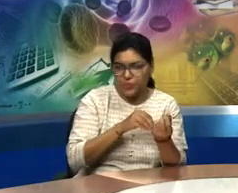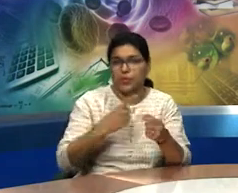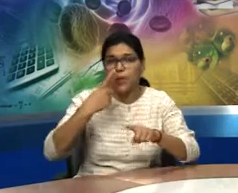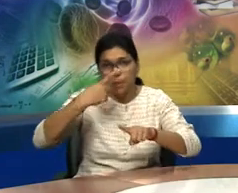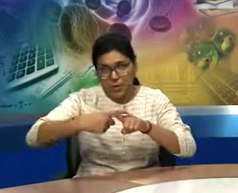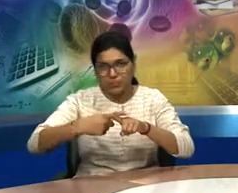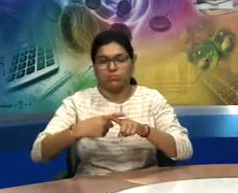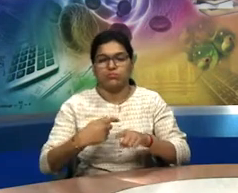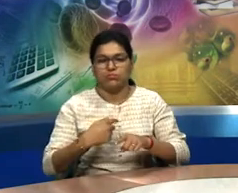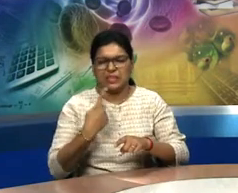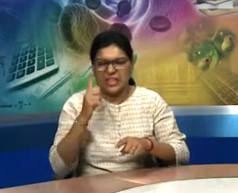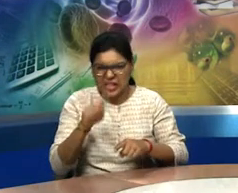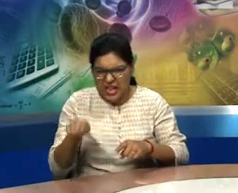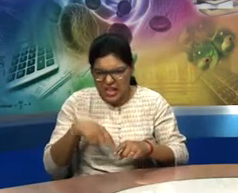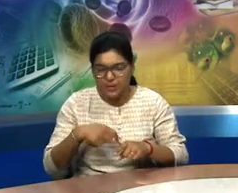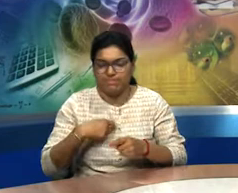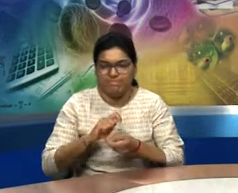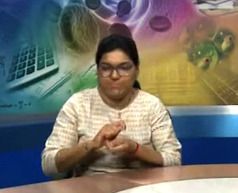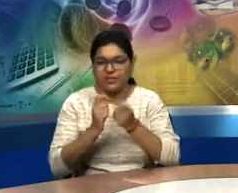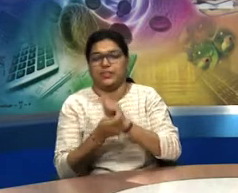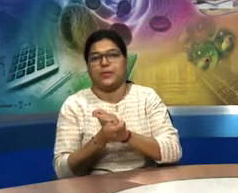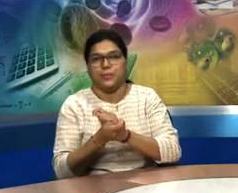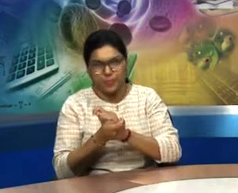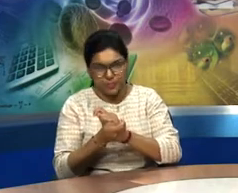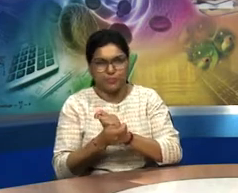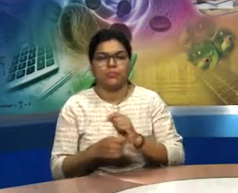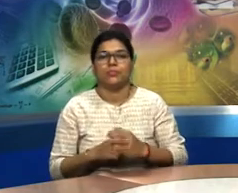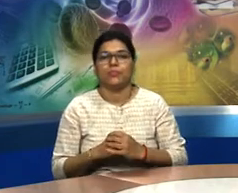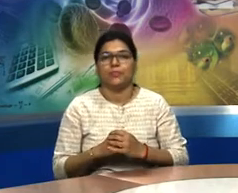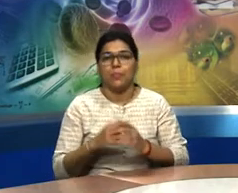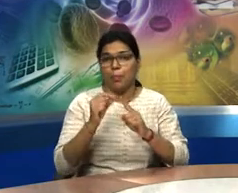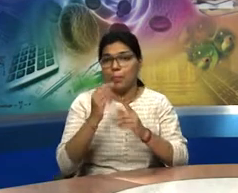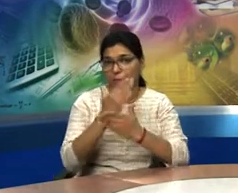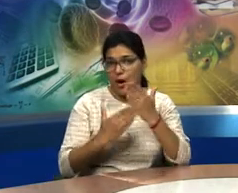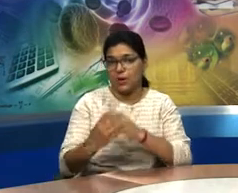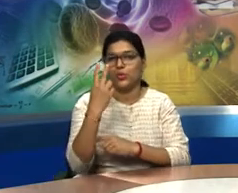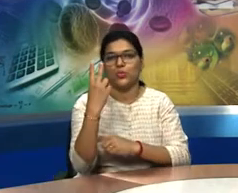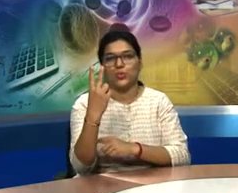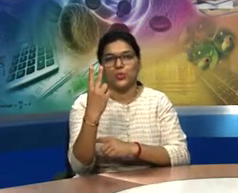do video part 2. The lesson name is Stealing and Atonement.